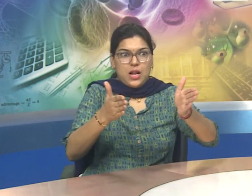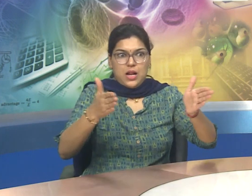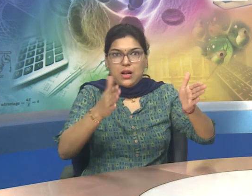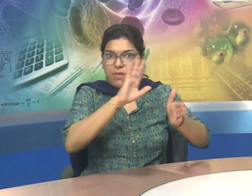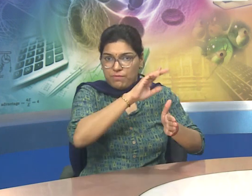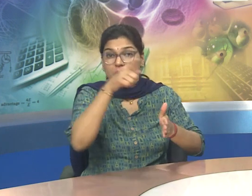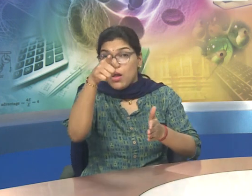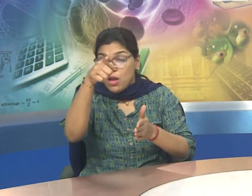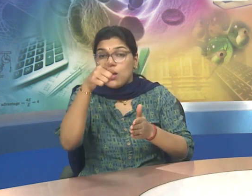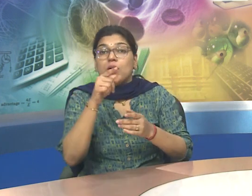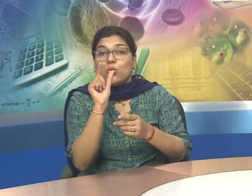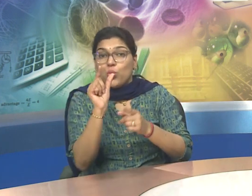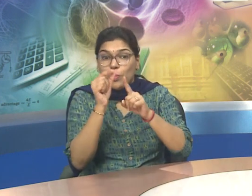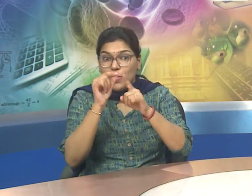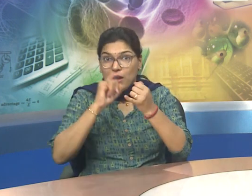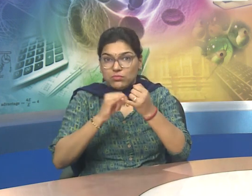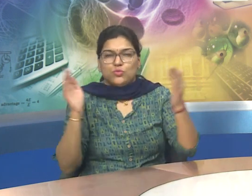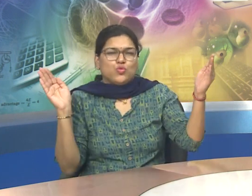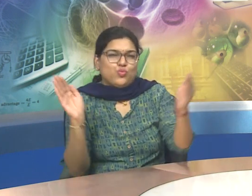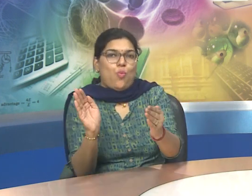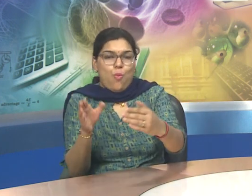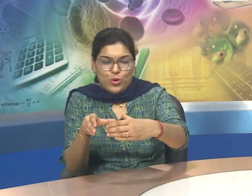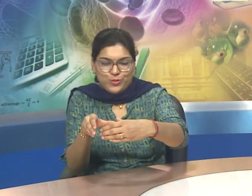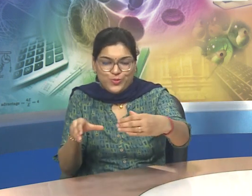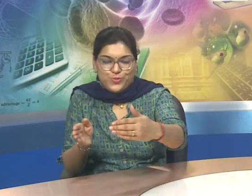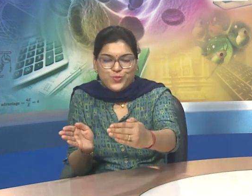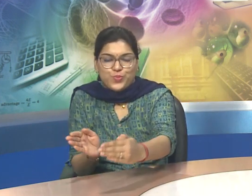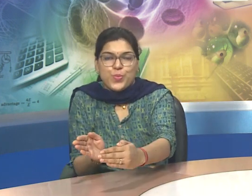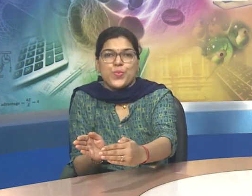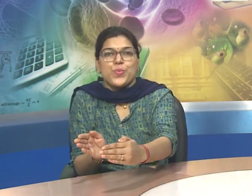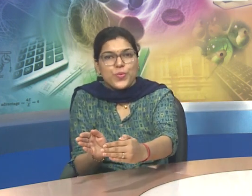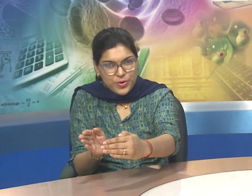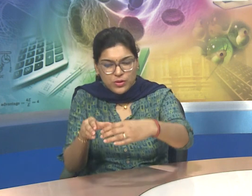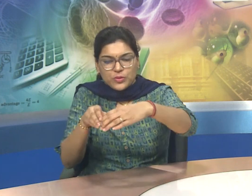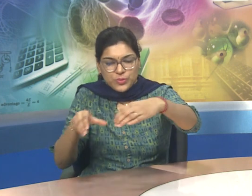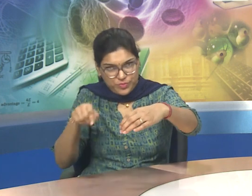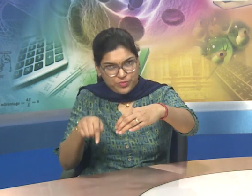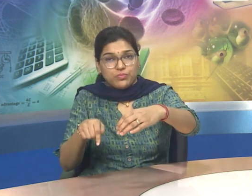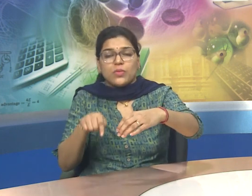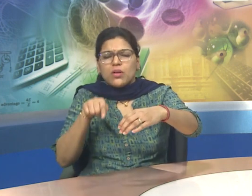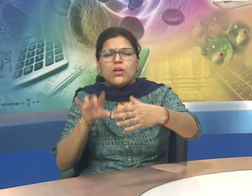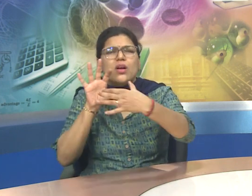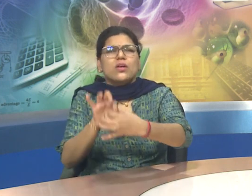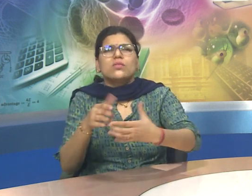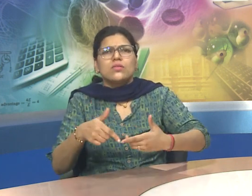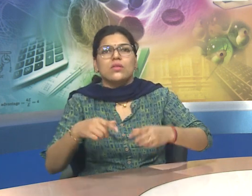is generally of similar color and generally kept with a